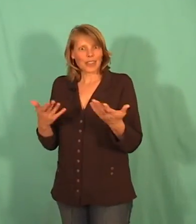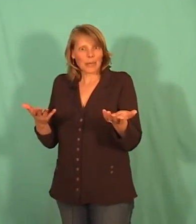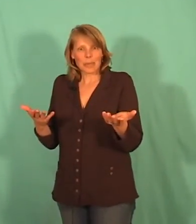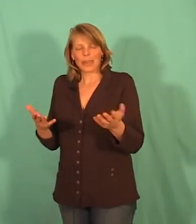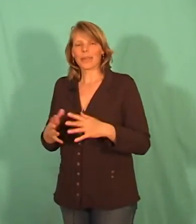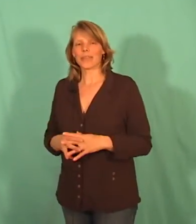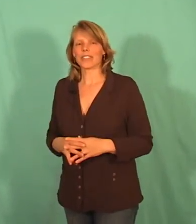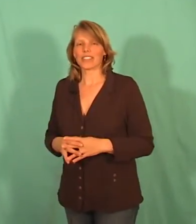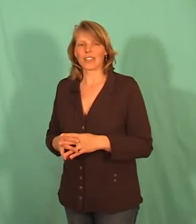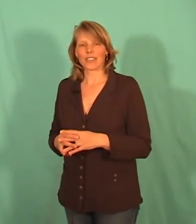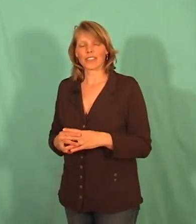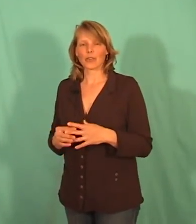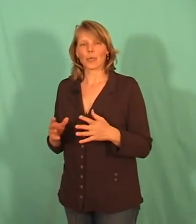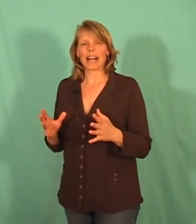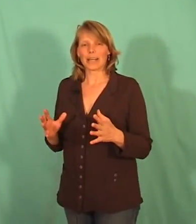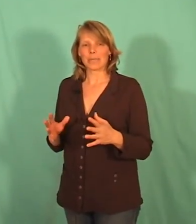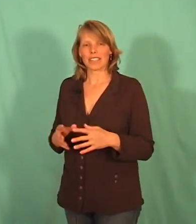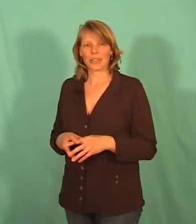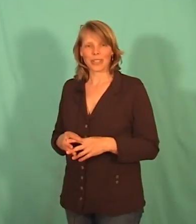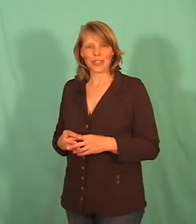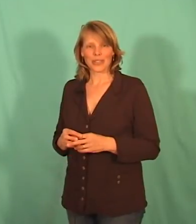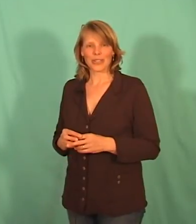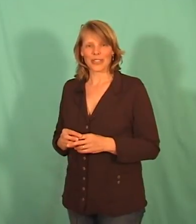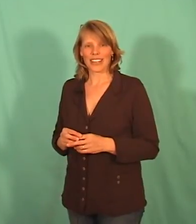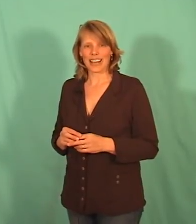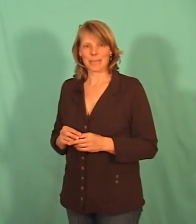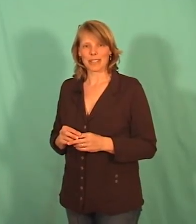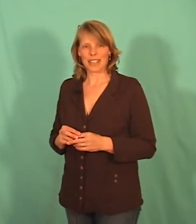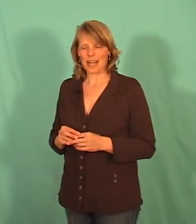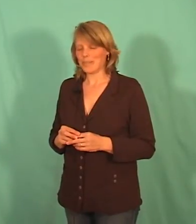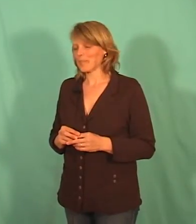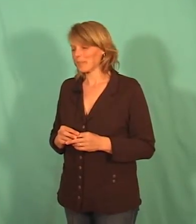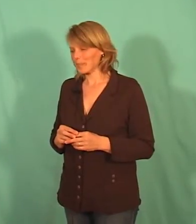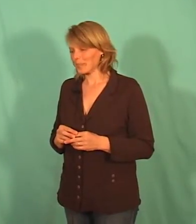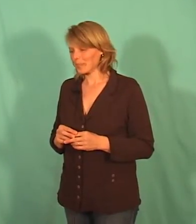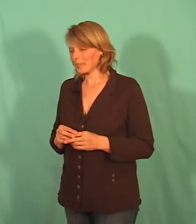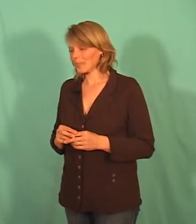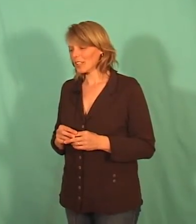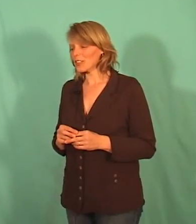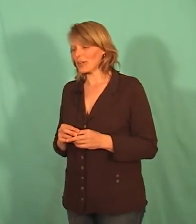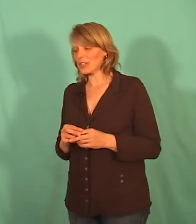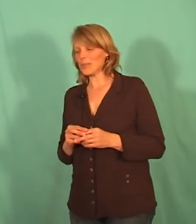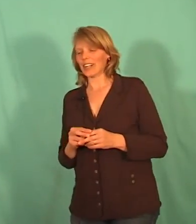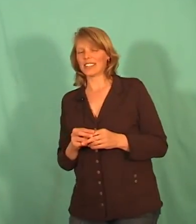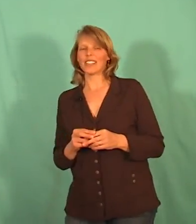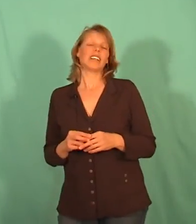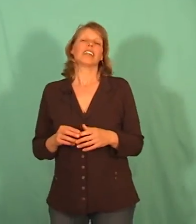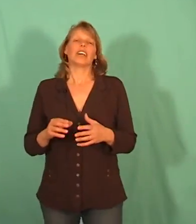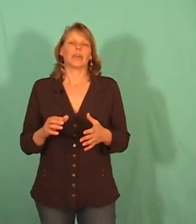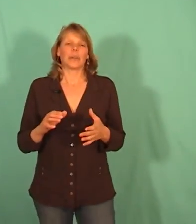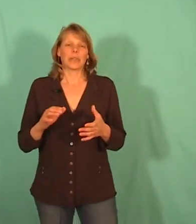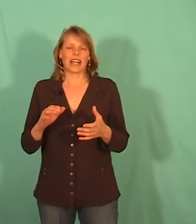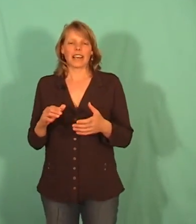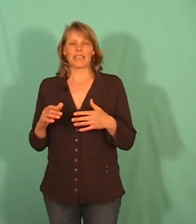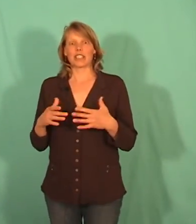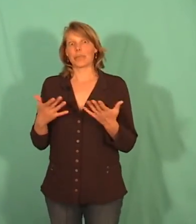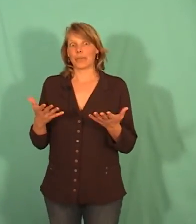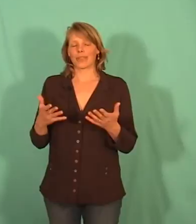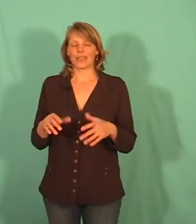up with your own jingles. They're little rhymes that you can use at mealtime. So here's one. We would have veggie burgers.